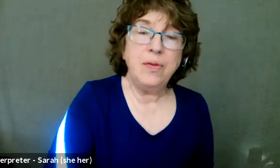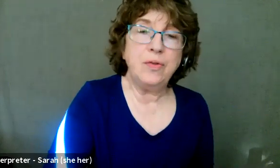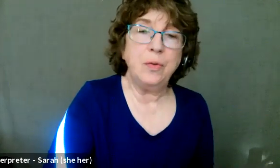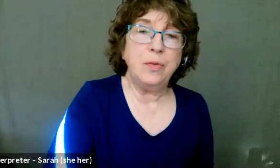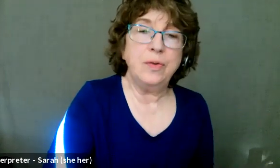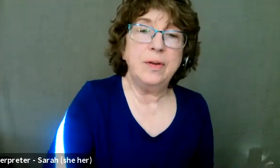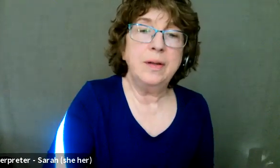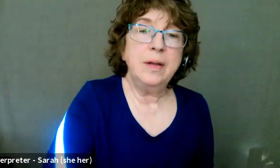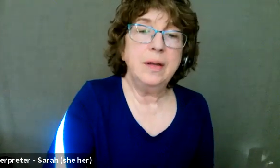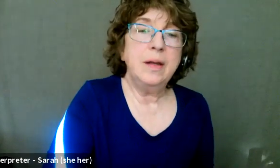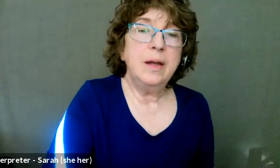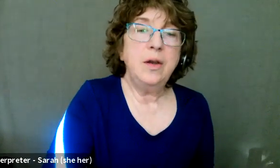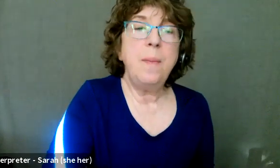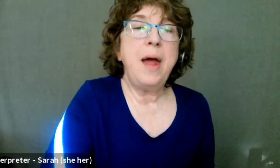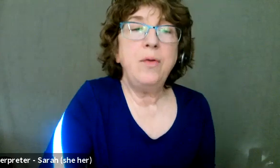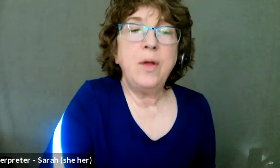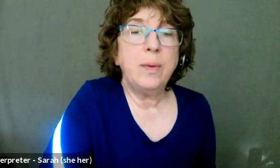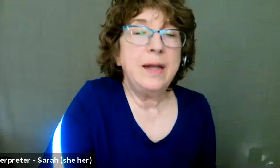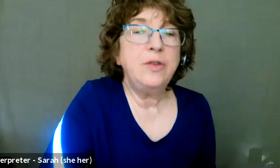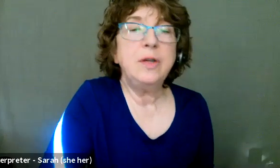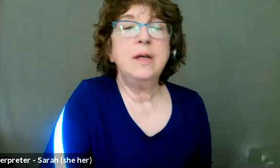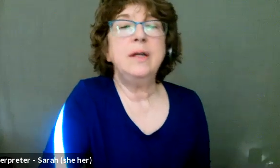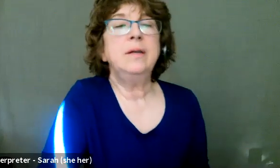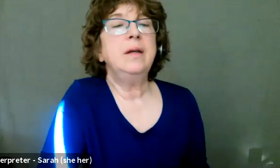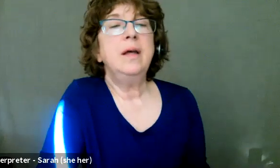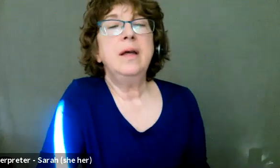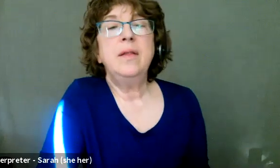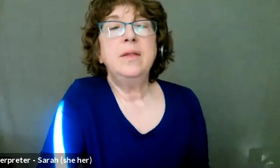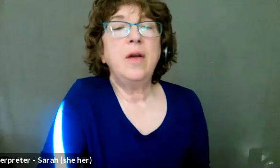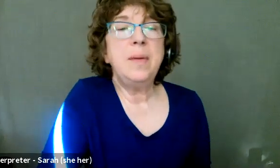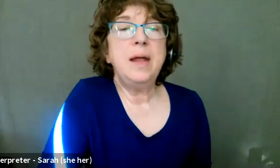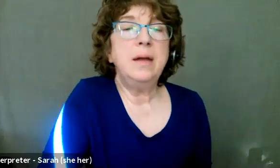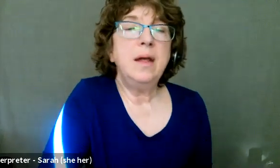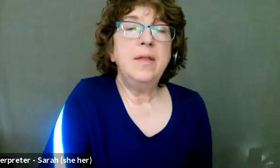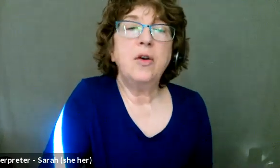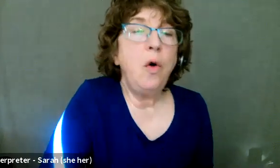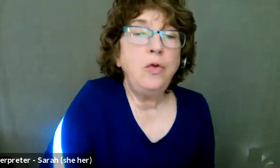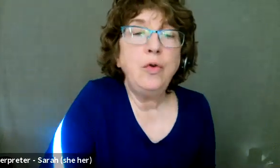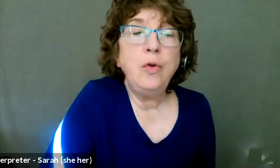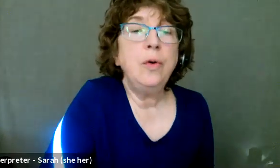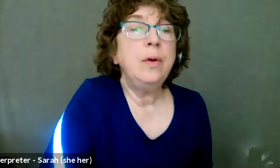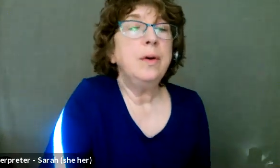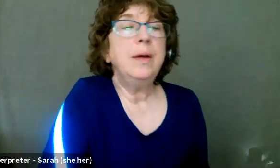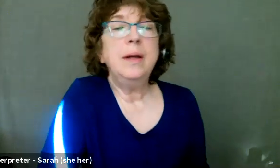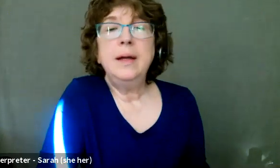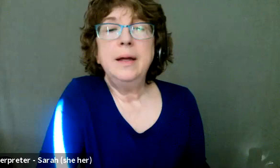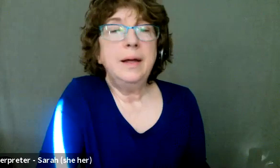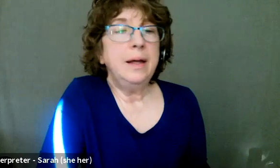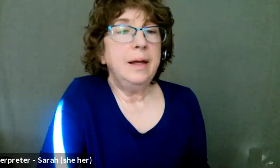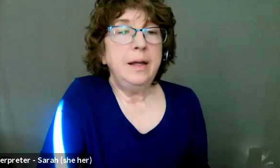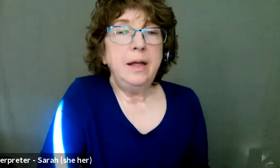everyone, all the students, no matter their religion, their